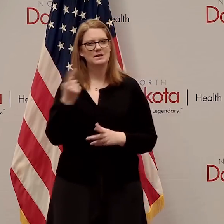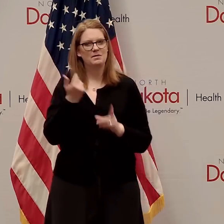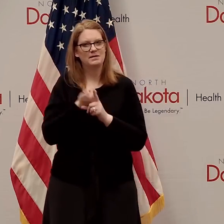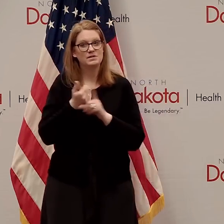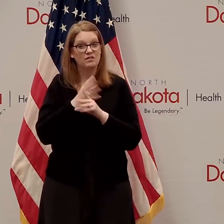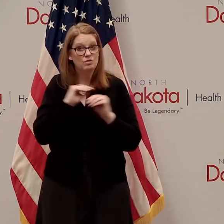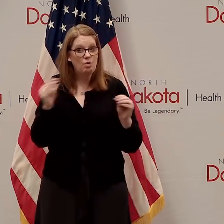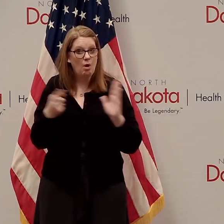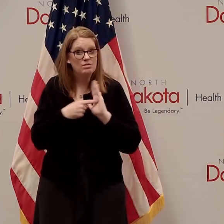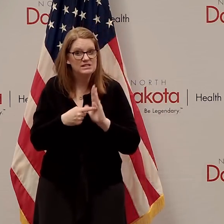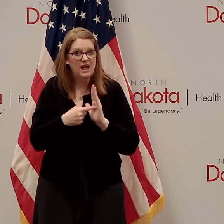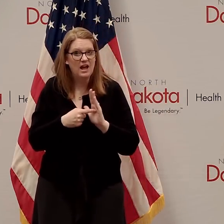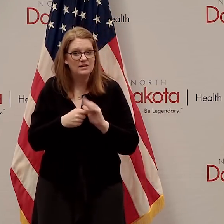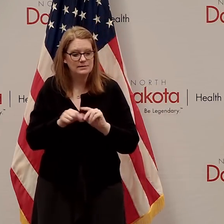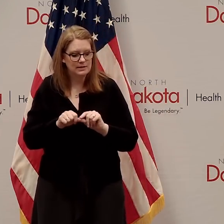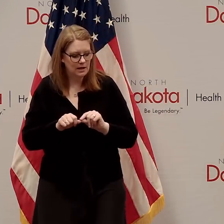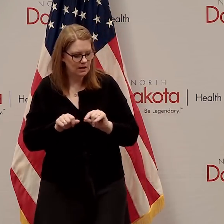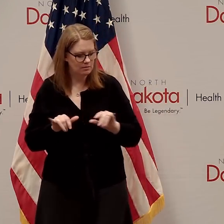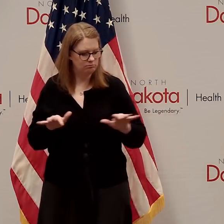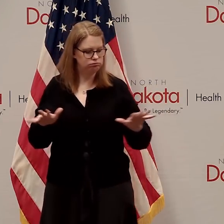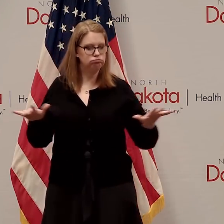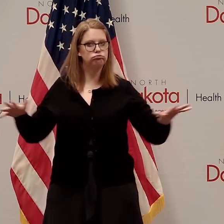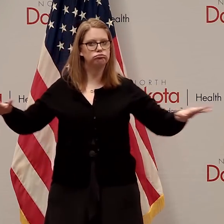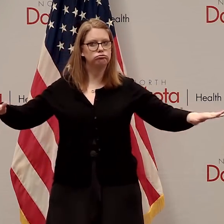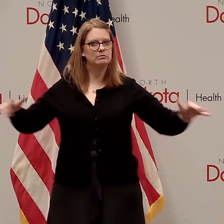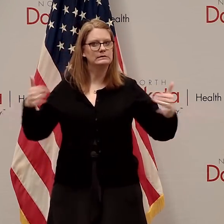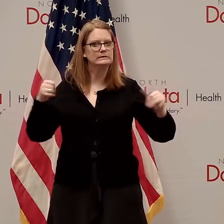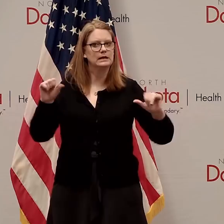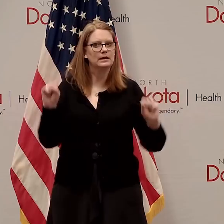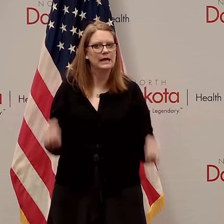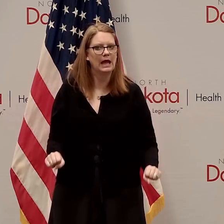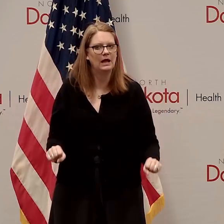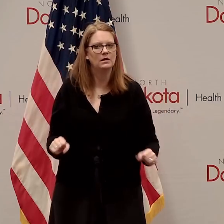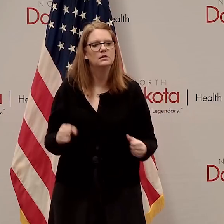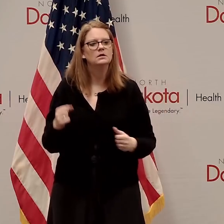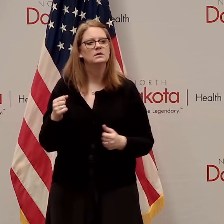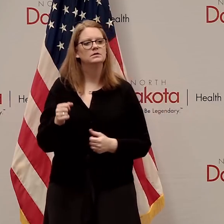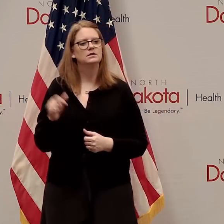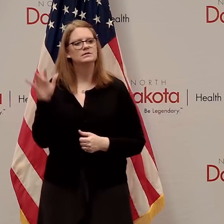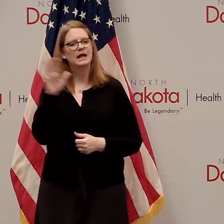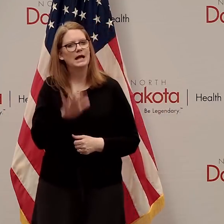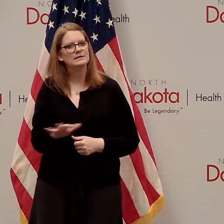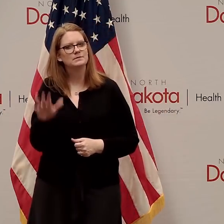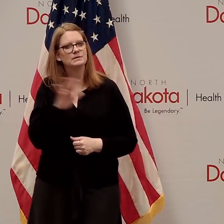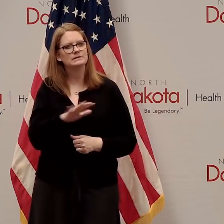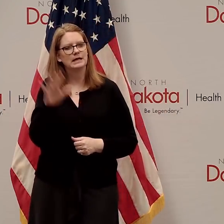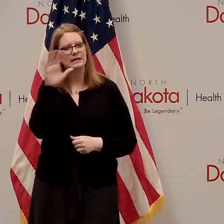is still unknown and not proven. There's a lot of, I would say, estimates and guesses that go into this. And